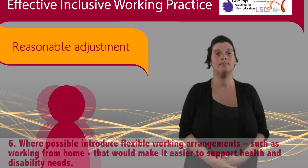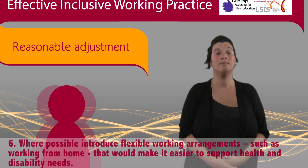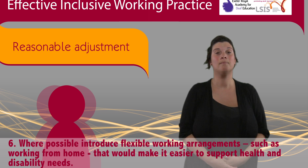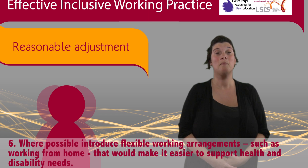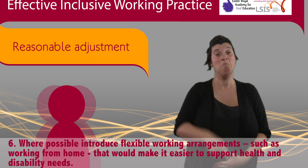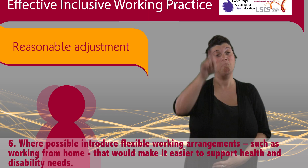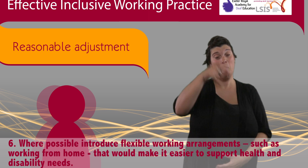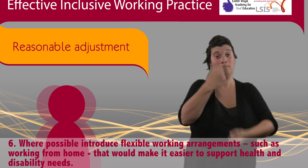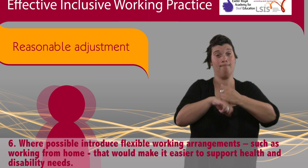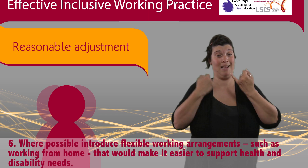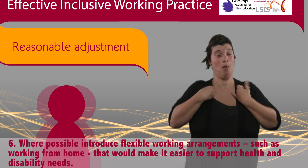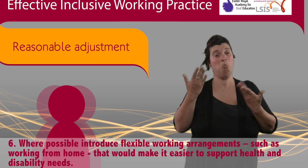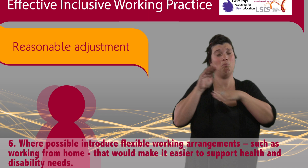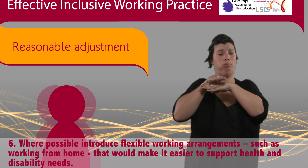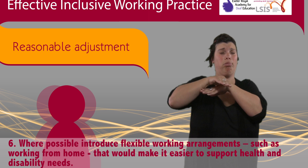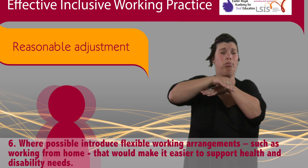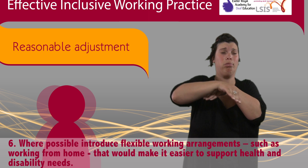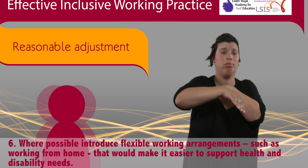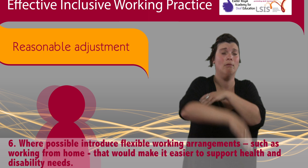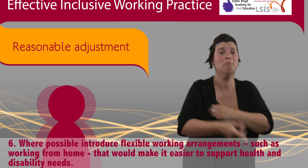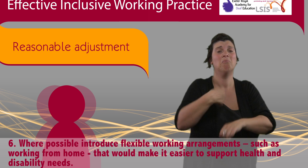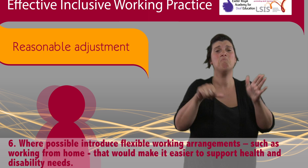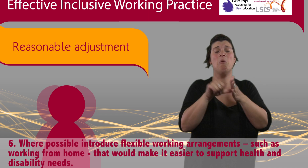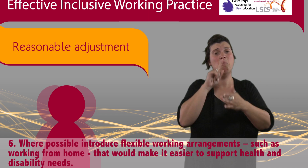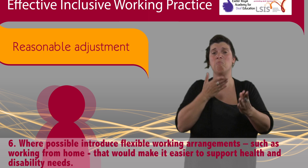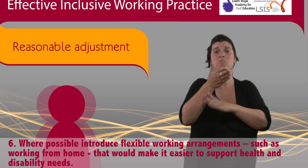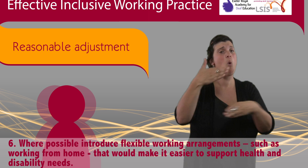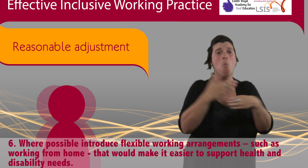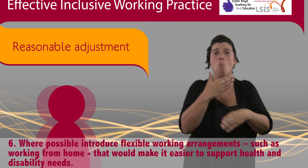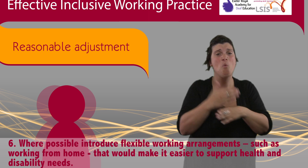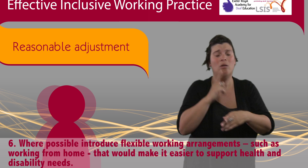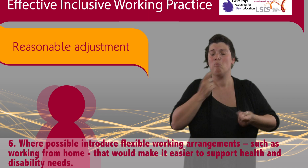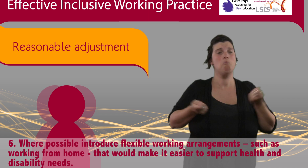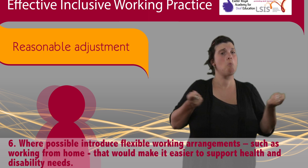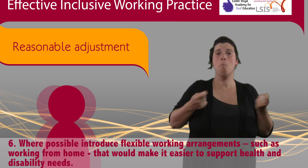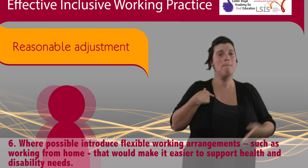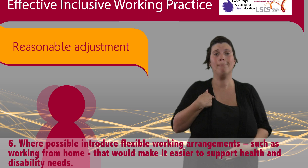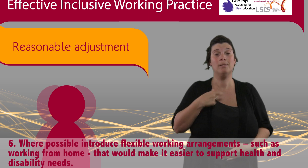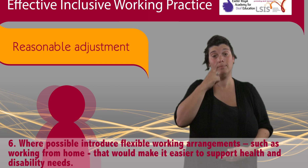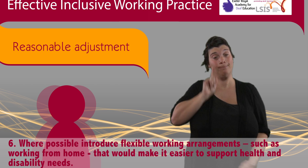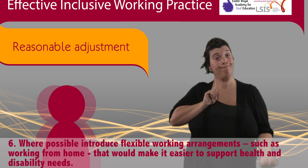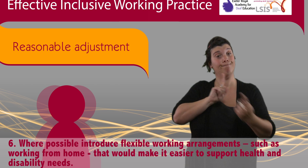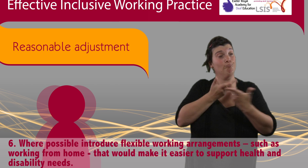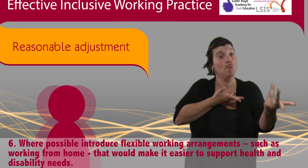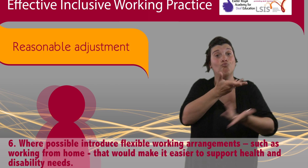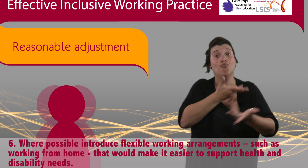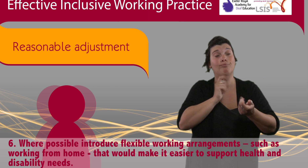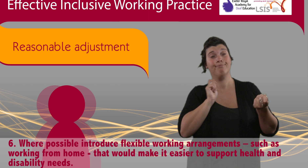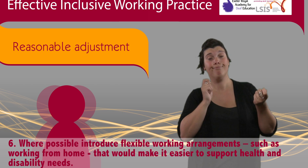Where possible, introduce flexible working arrangements, such as working from home. That would make it easier to support health